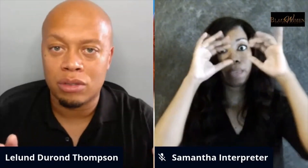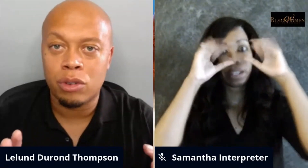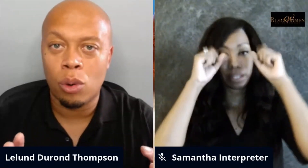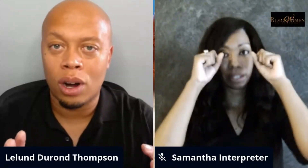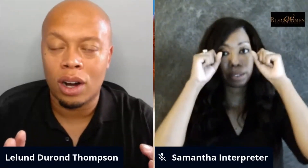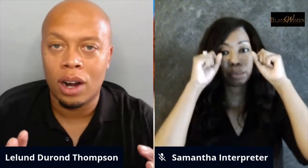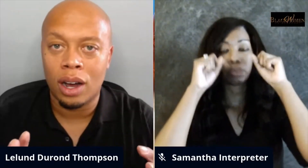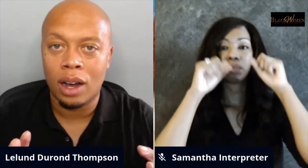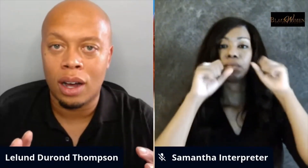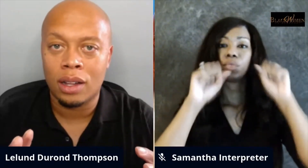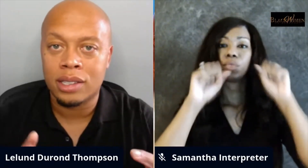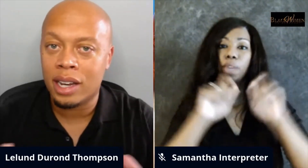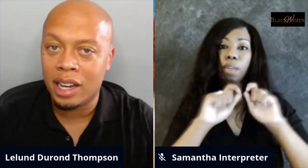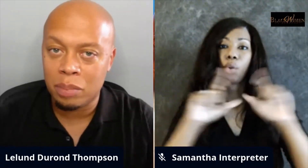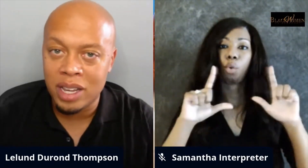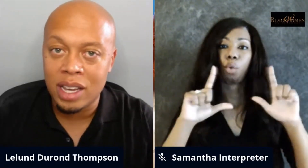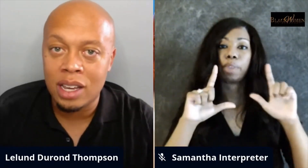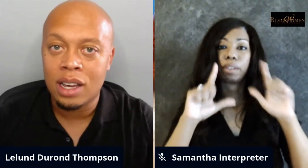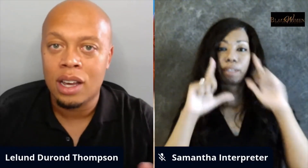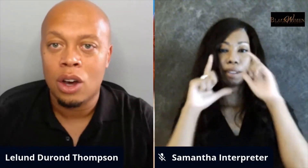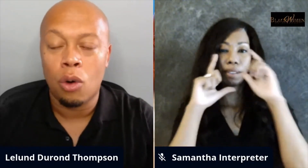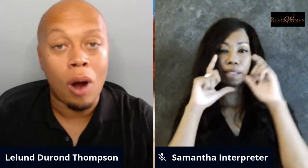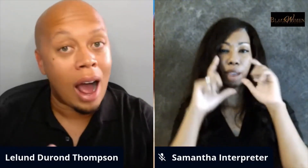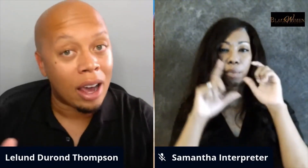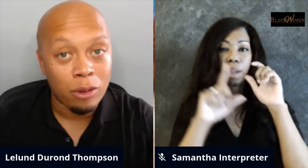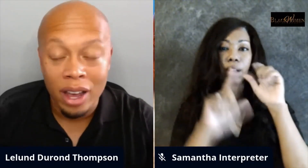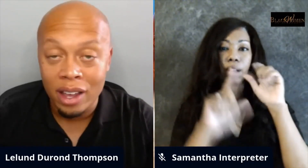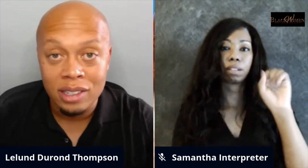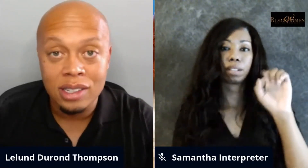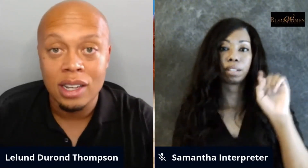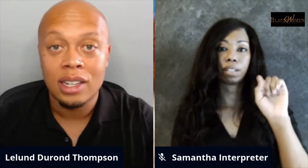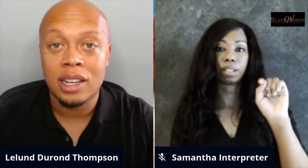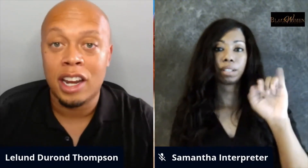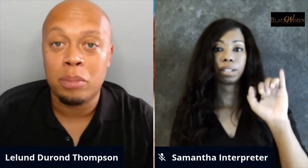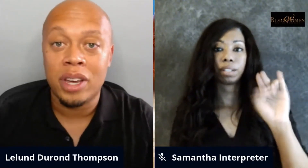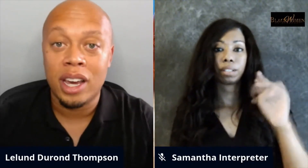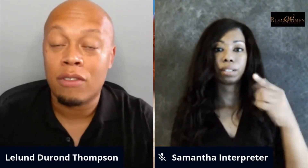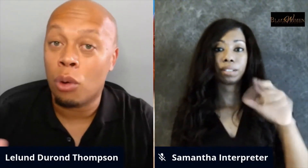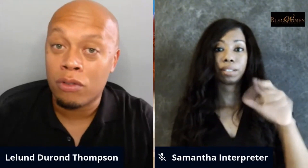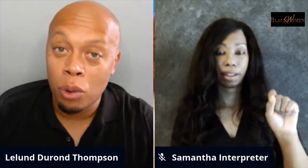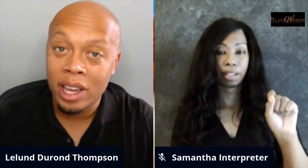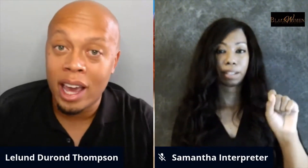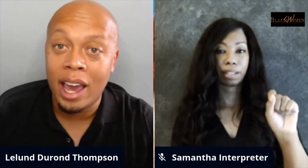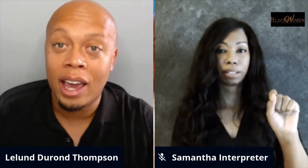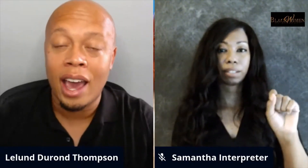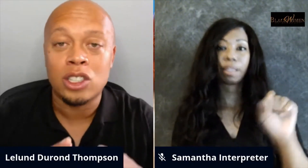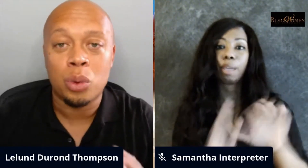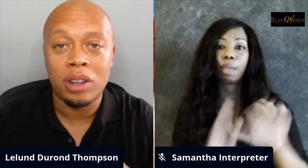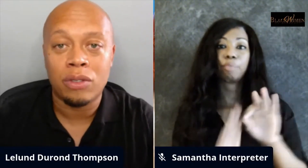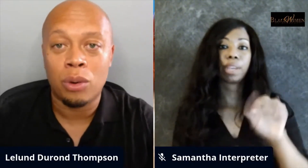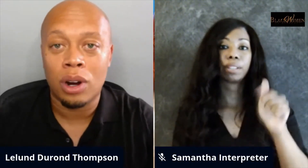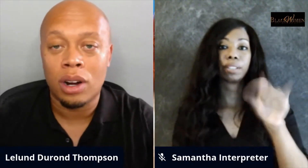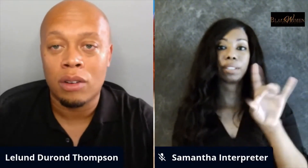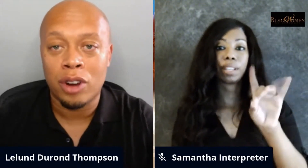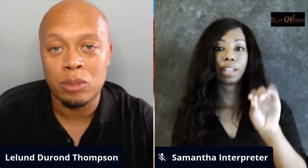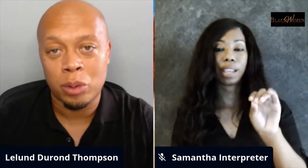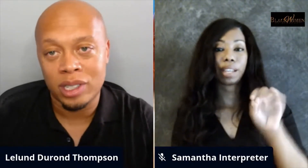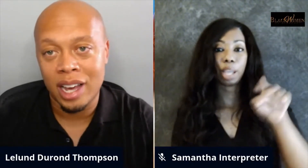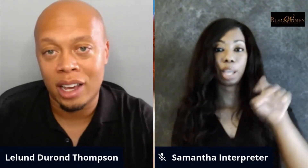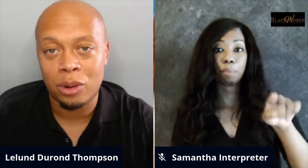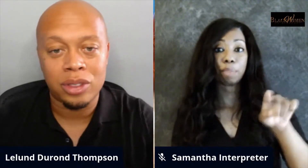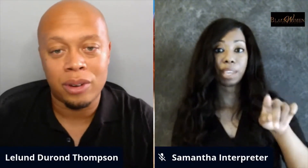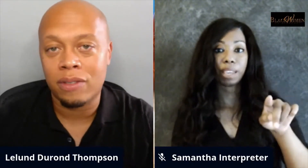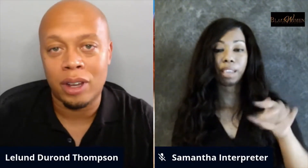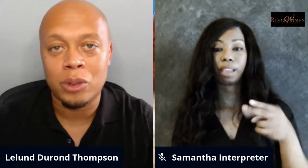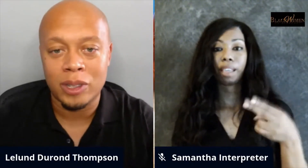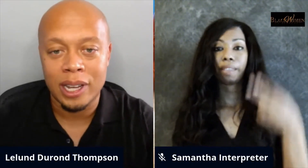option for 1080p or high res, 1080p or 4K at 24 frames per